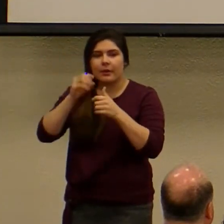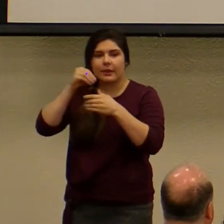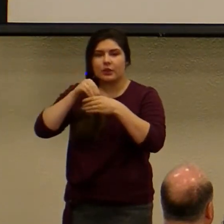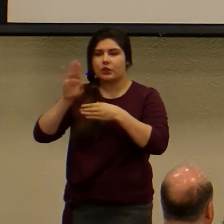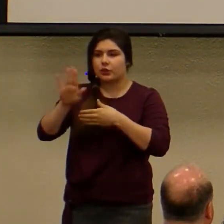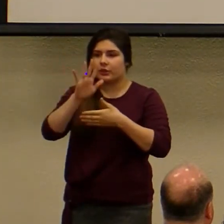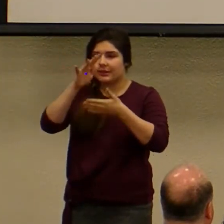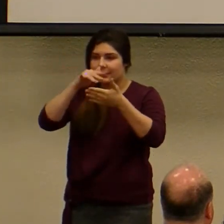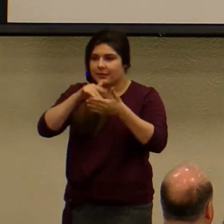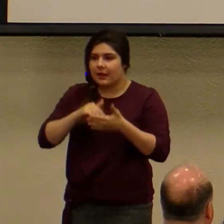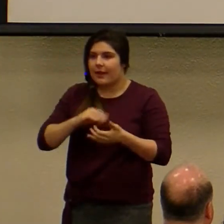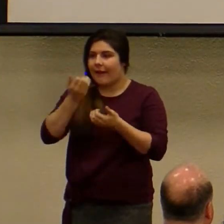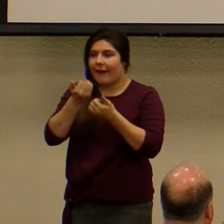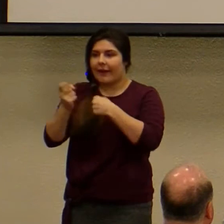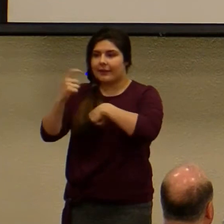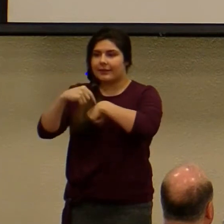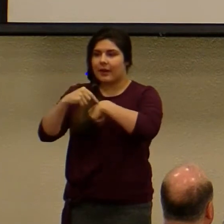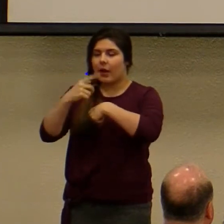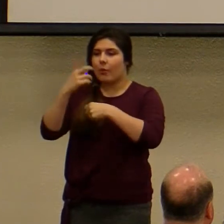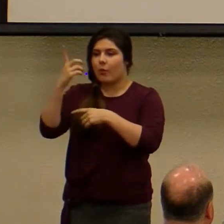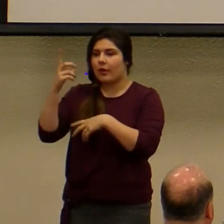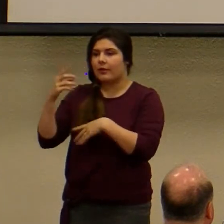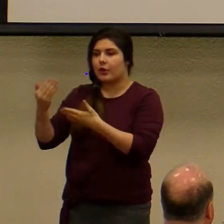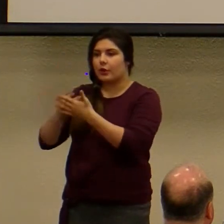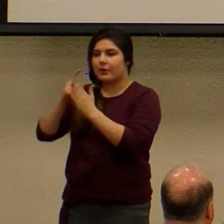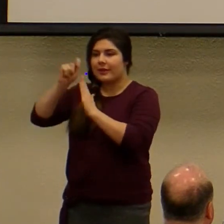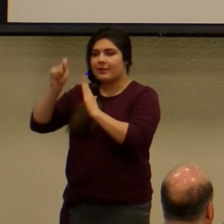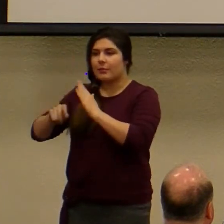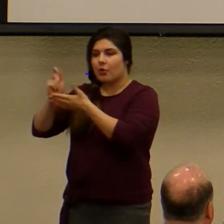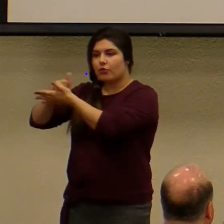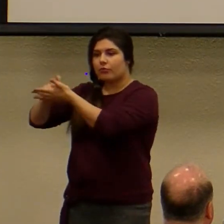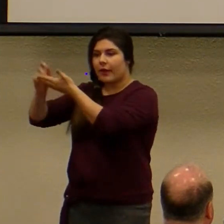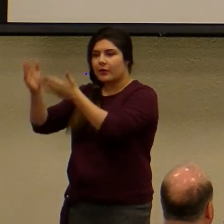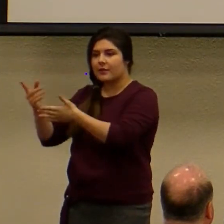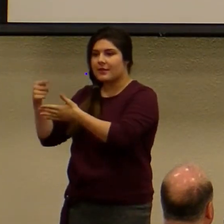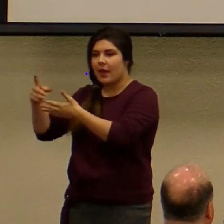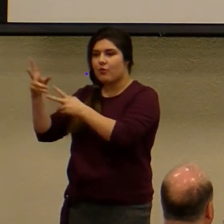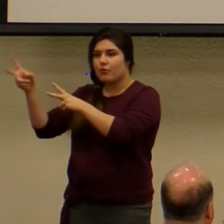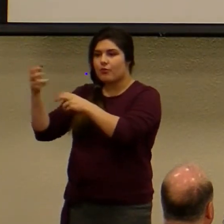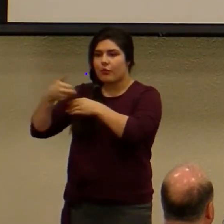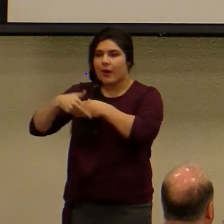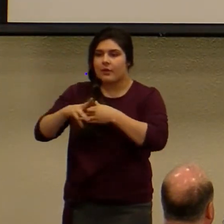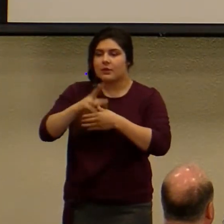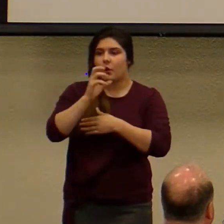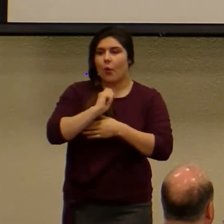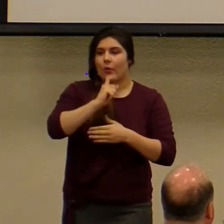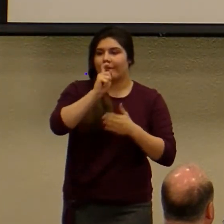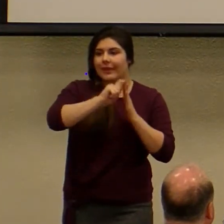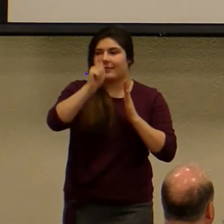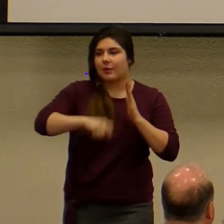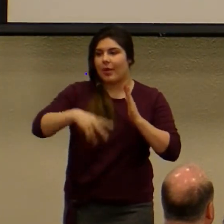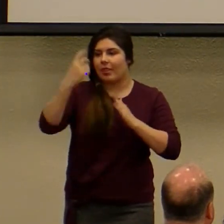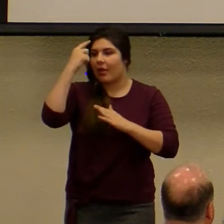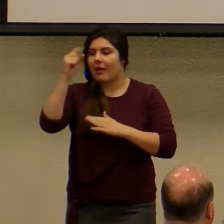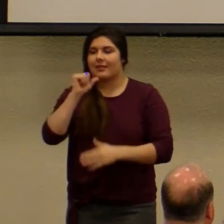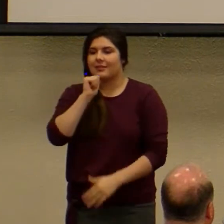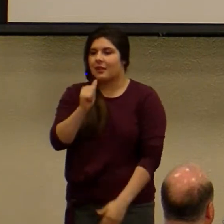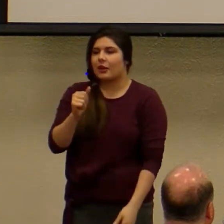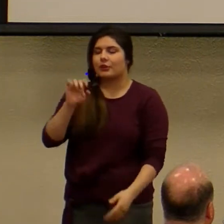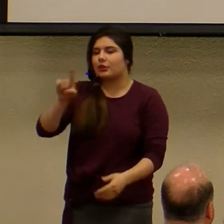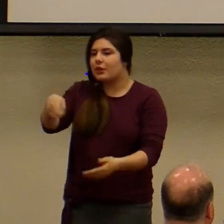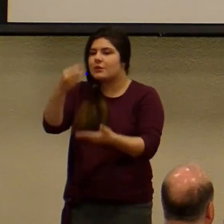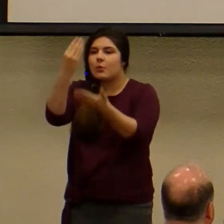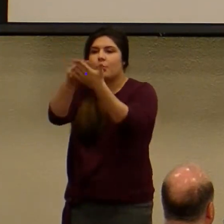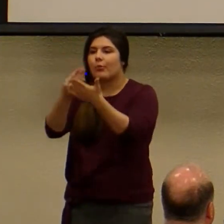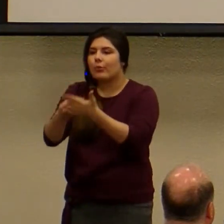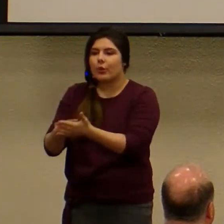study that anytime one of the New Testament writers references an Old Testament thought, it's not just proof texting or something